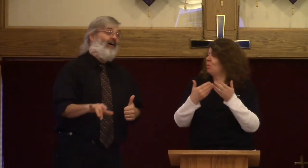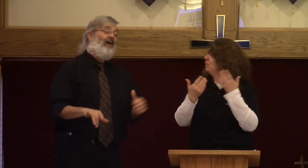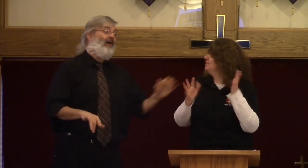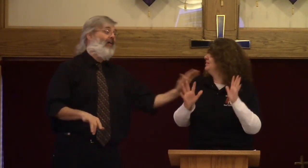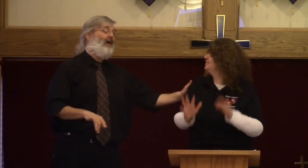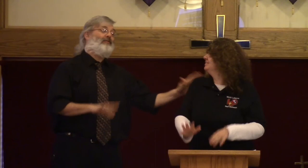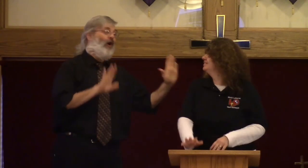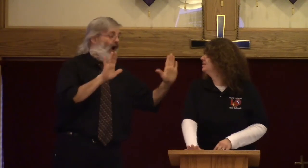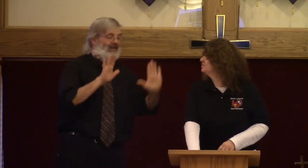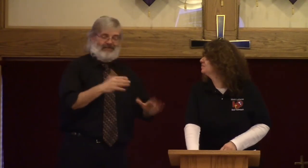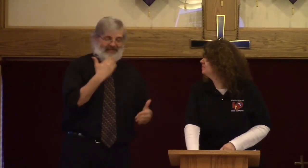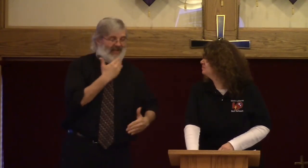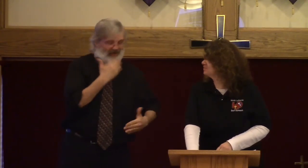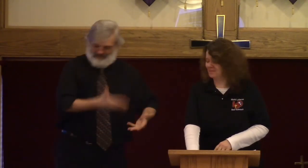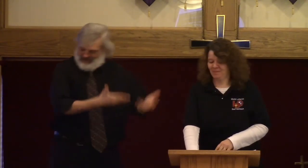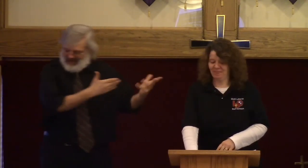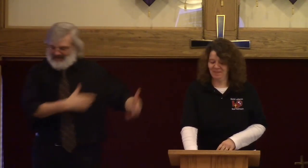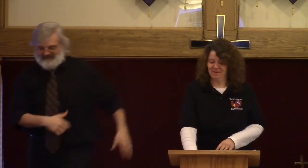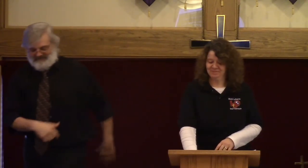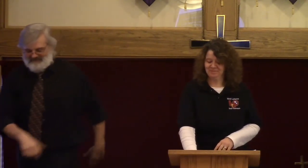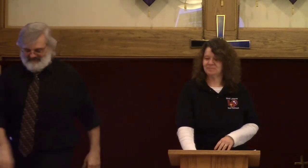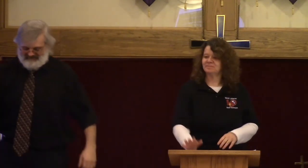Oh, that was awesome. Thank you. Okay.